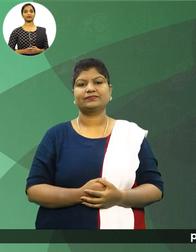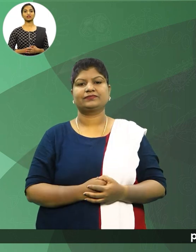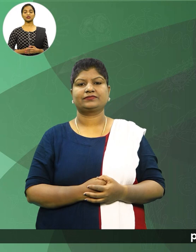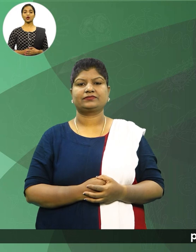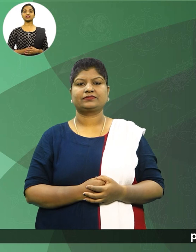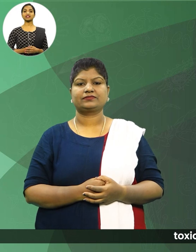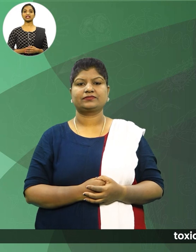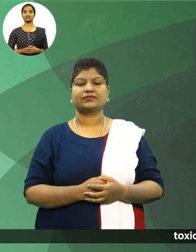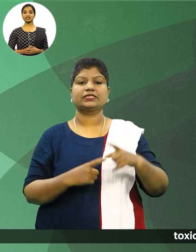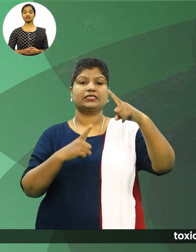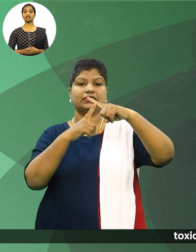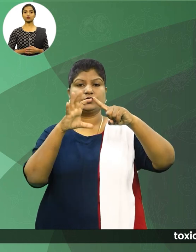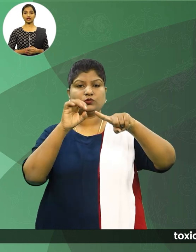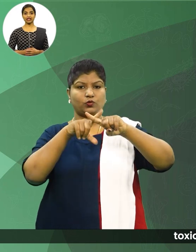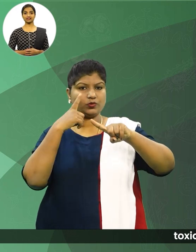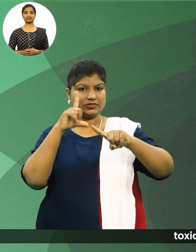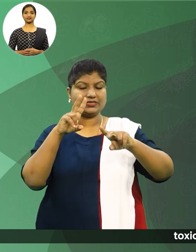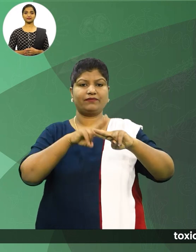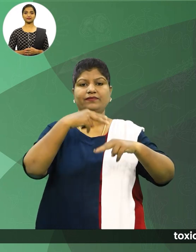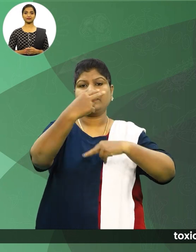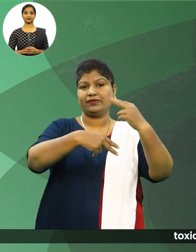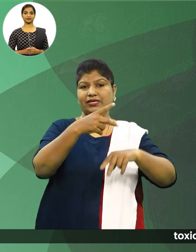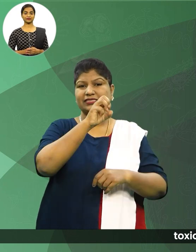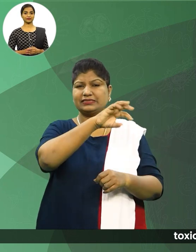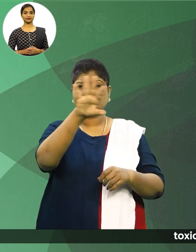Toxic industrial wastes.